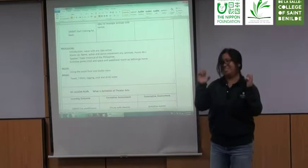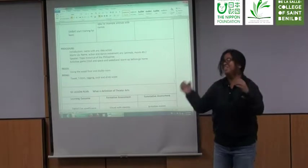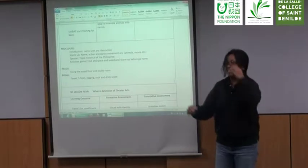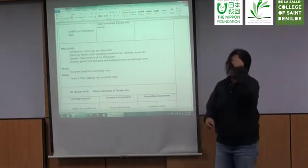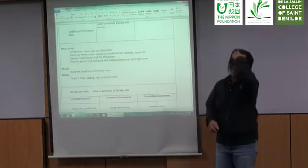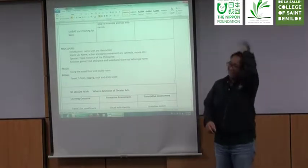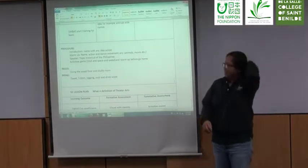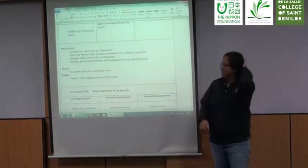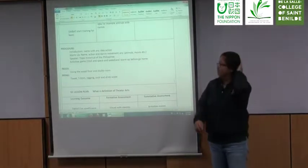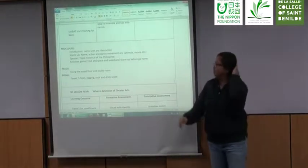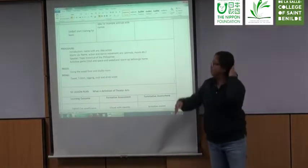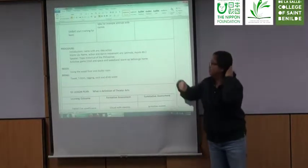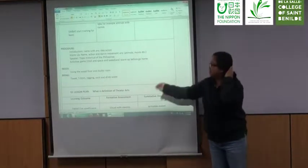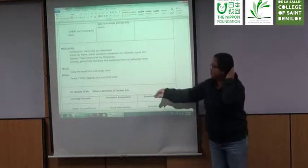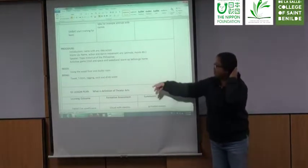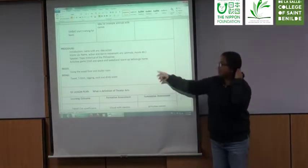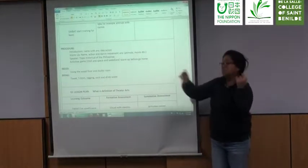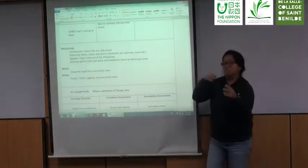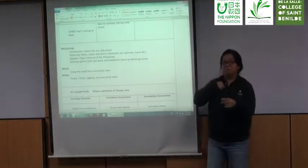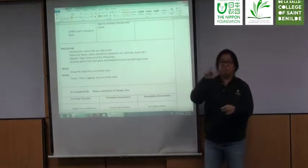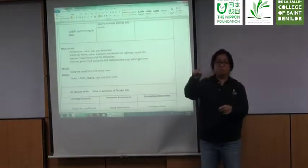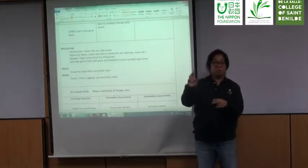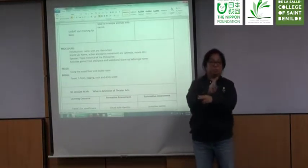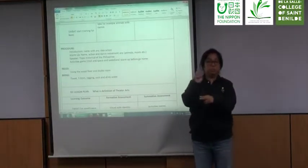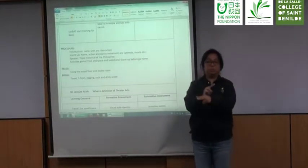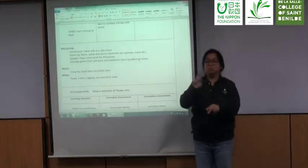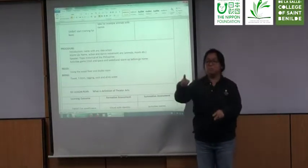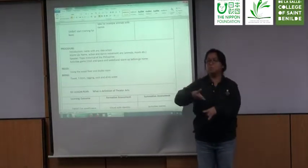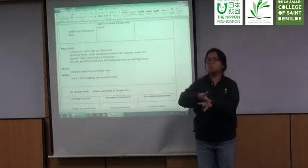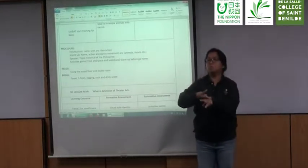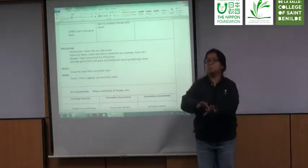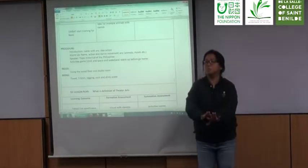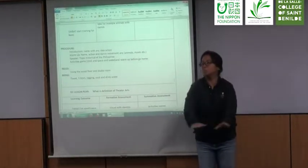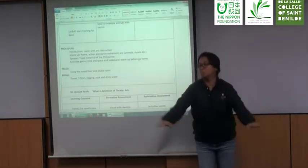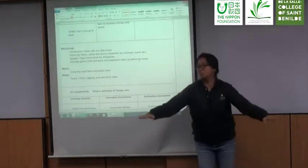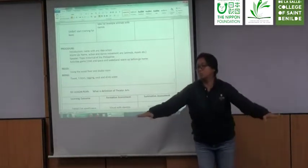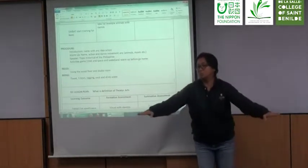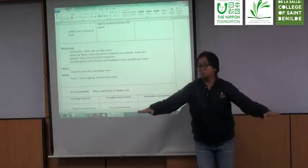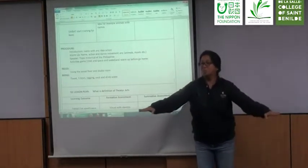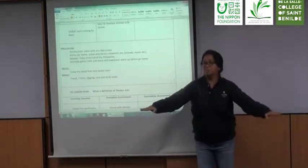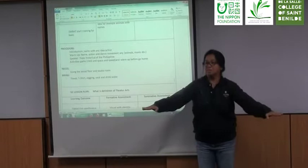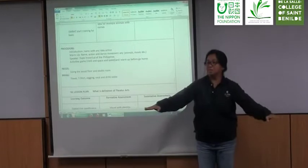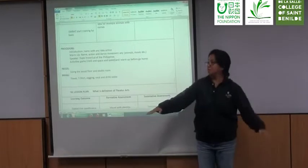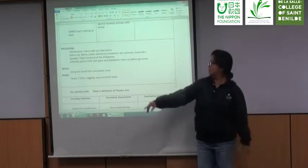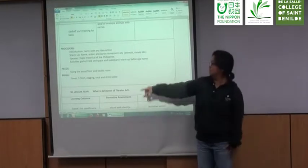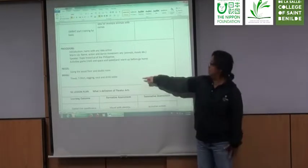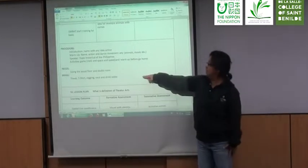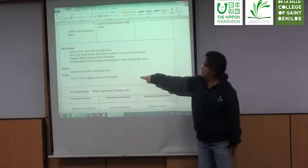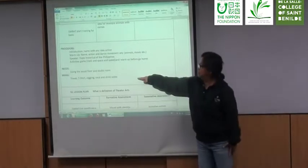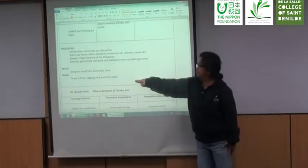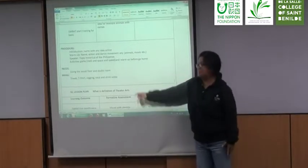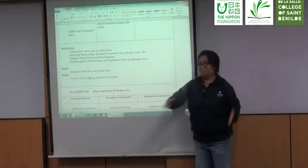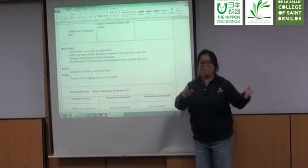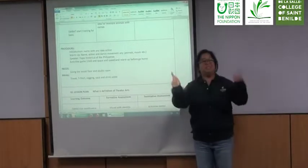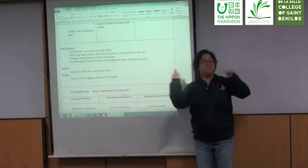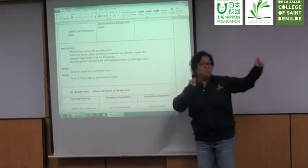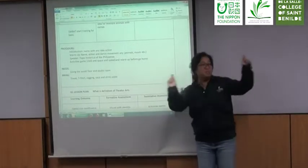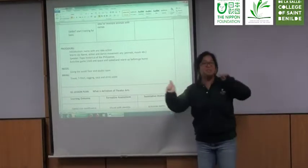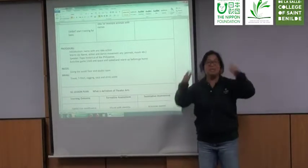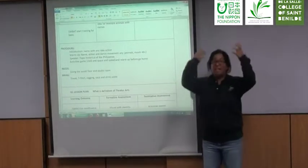to react to it, when according to the emotions. Then you have the stage.